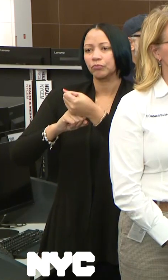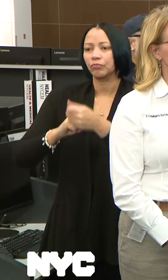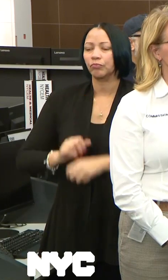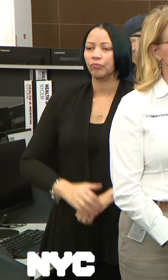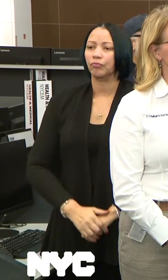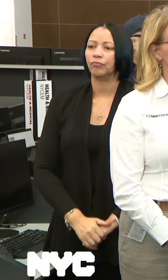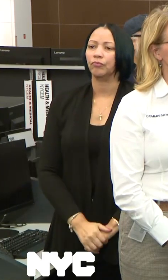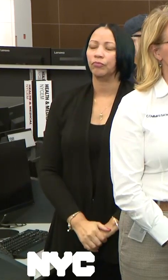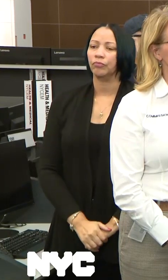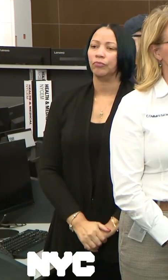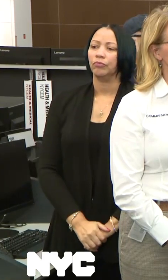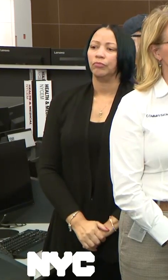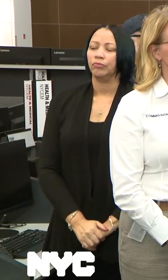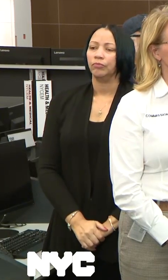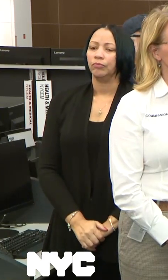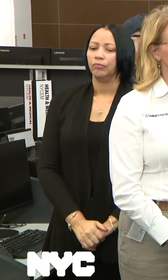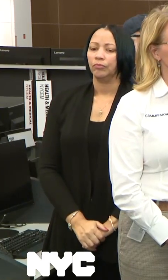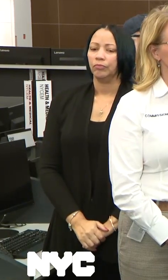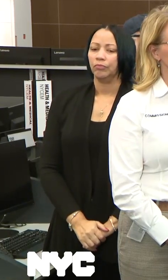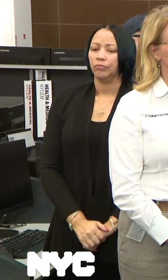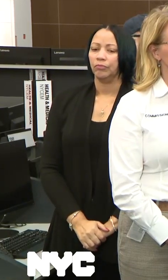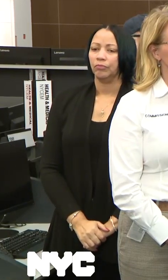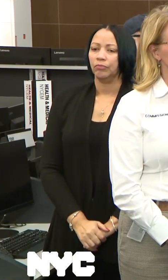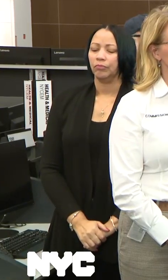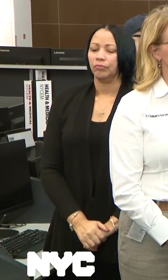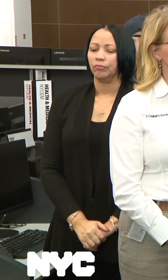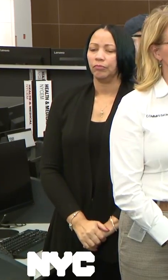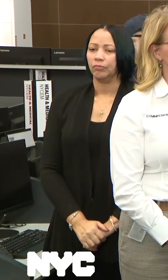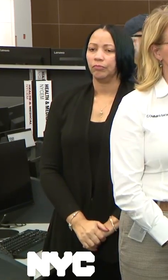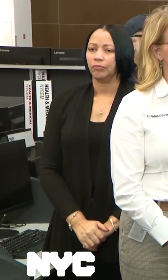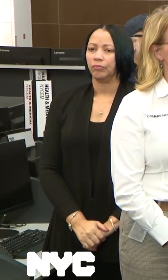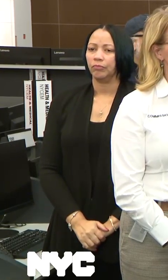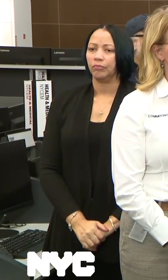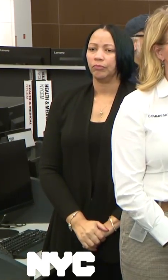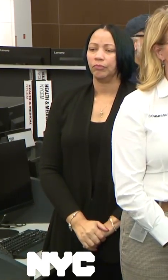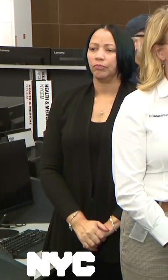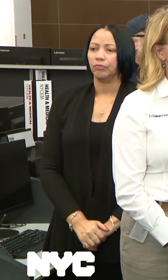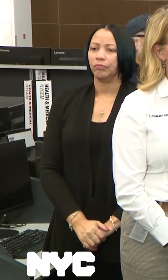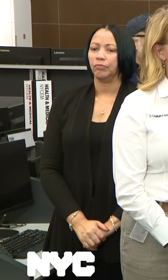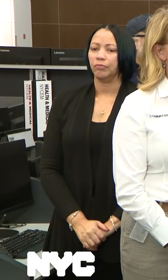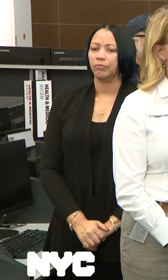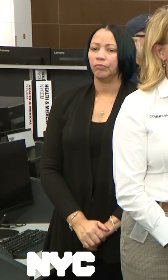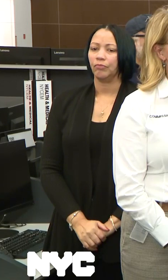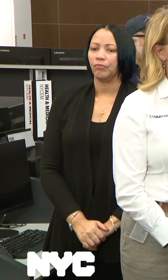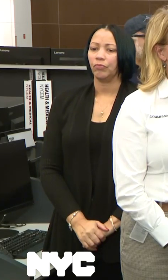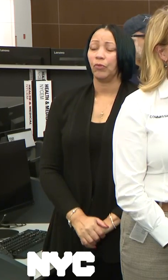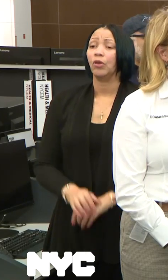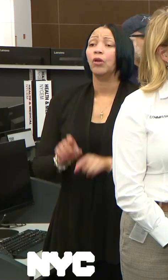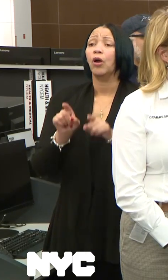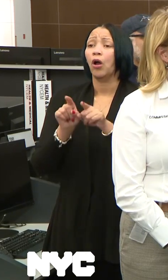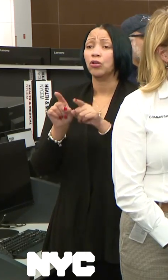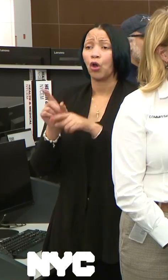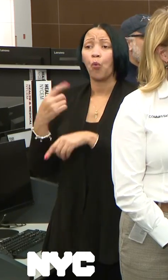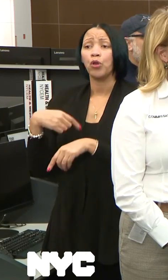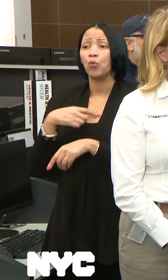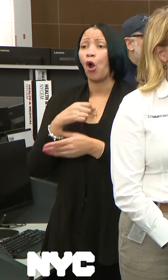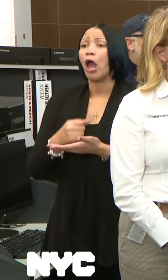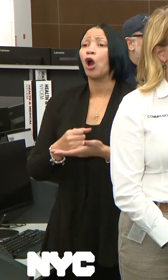está siempre con ustedes. And we will help you